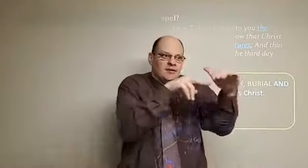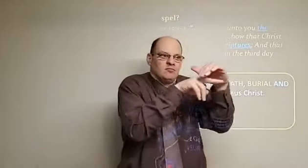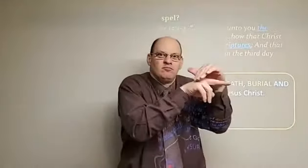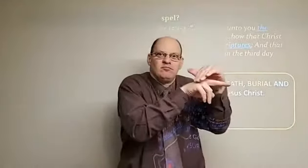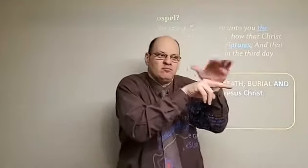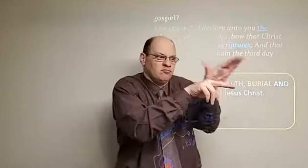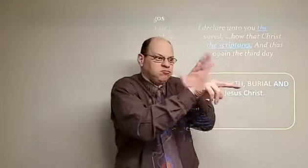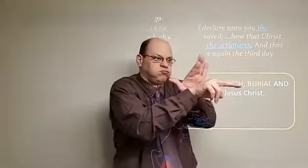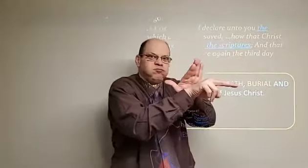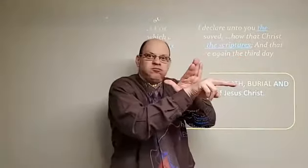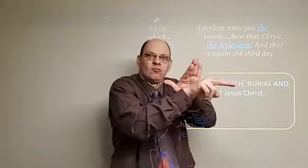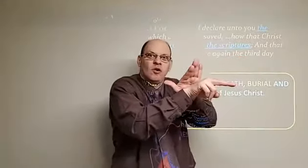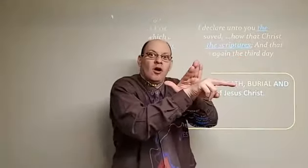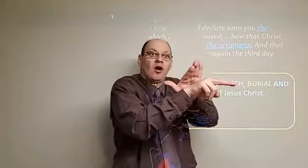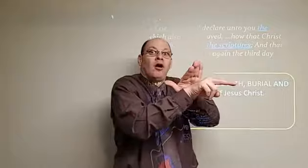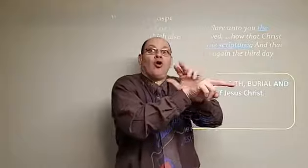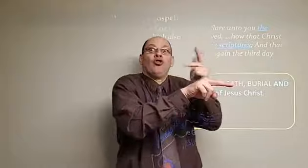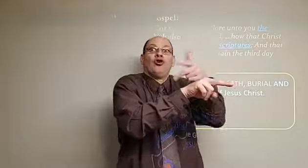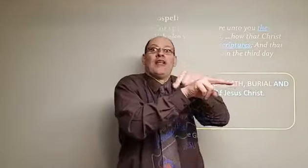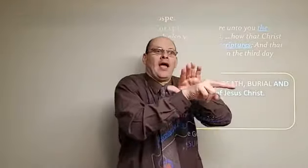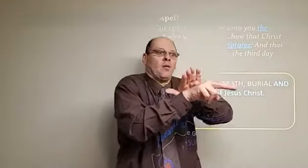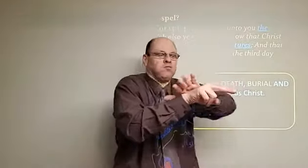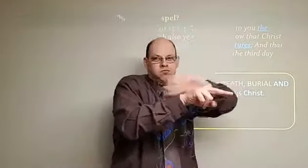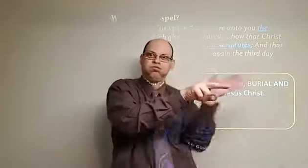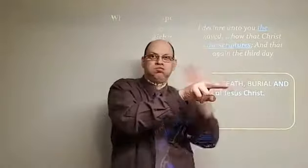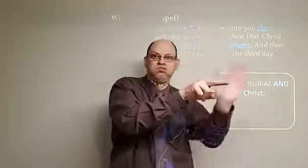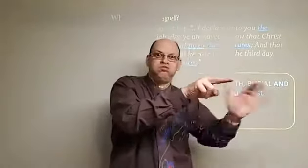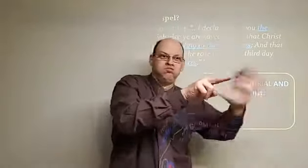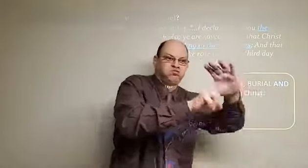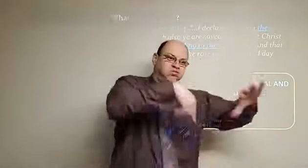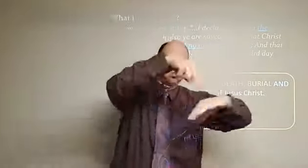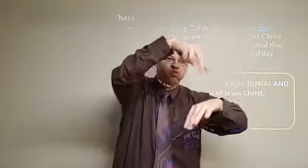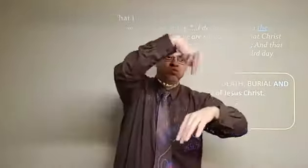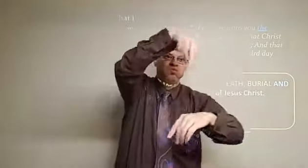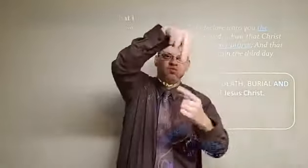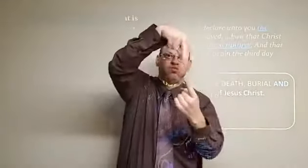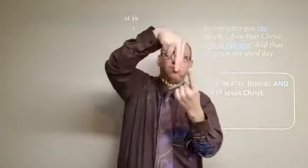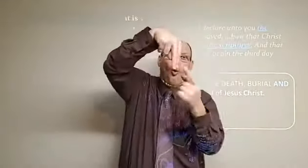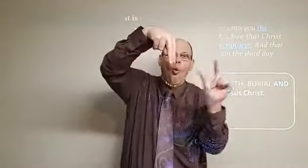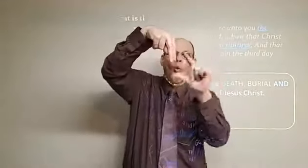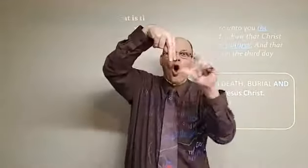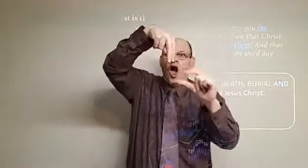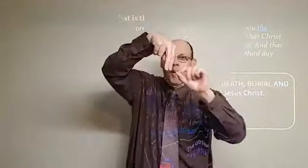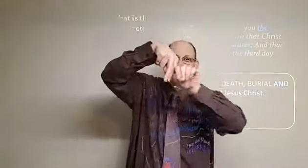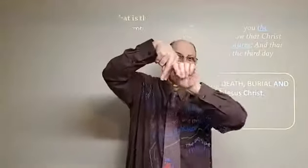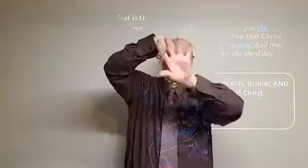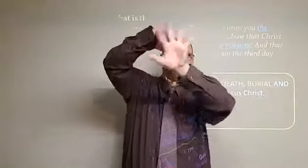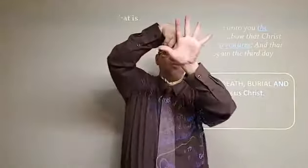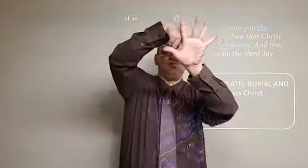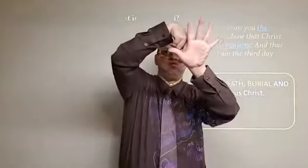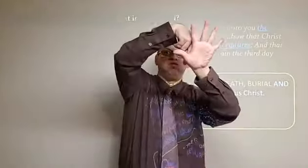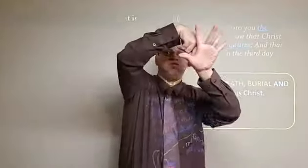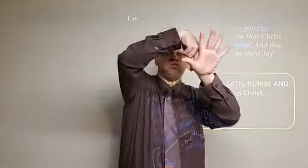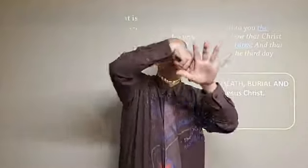covered he was prepared for his death for his burial but he rose again